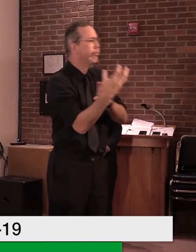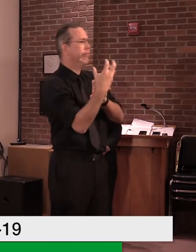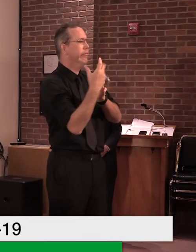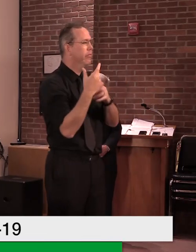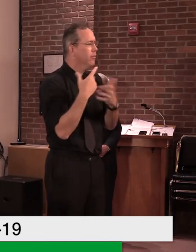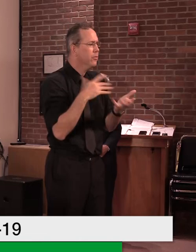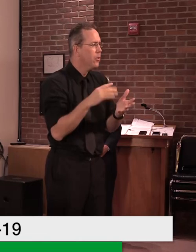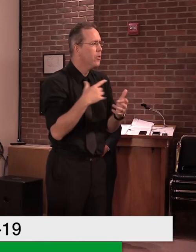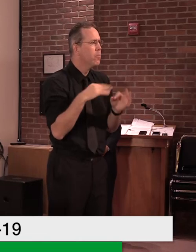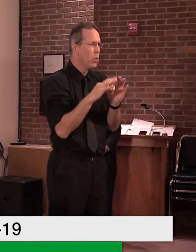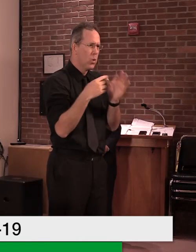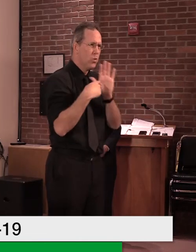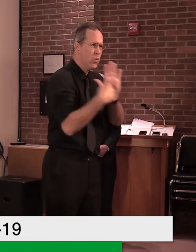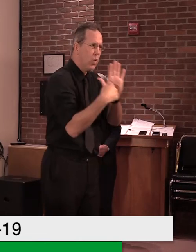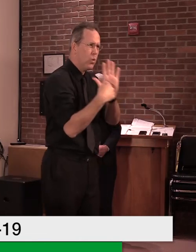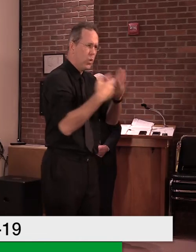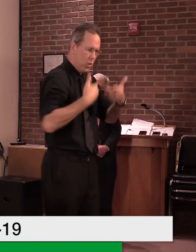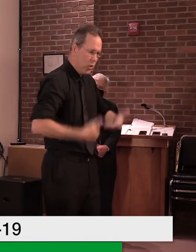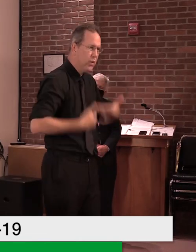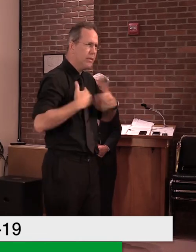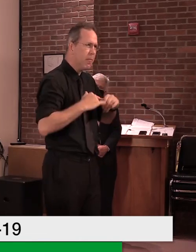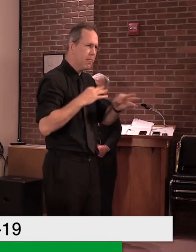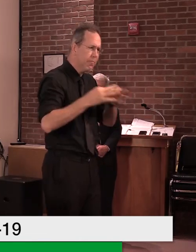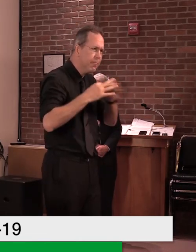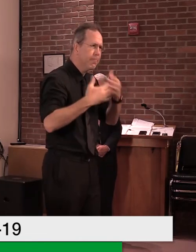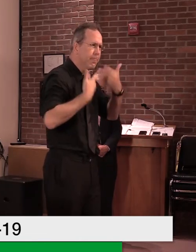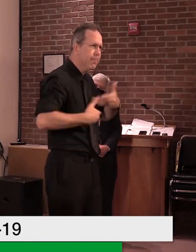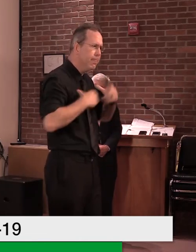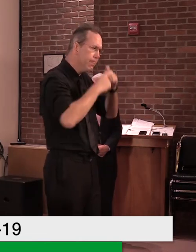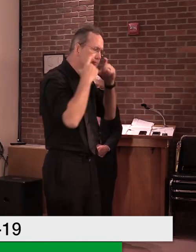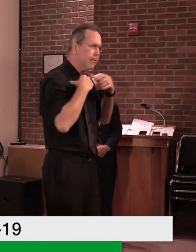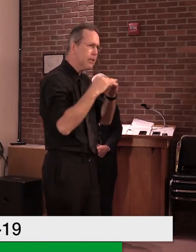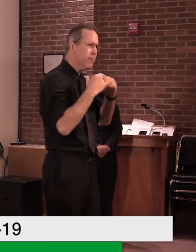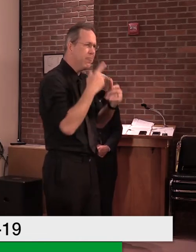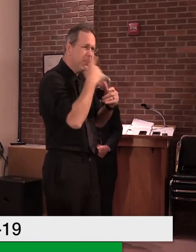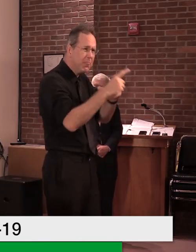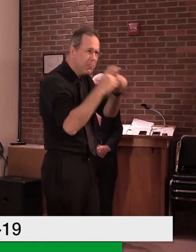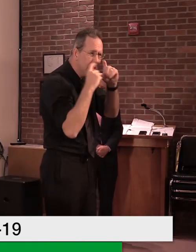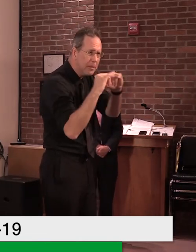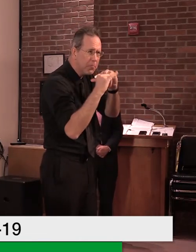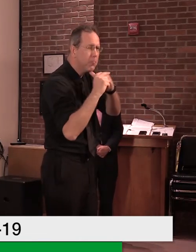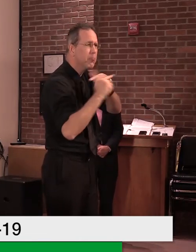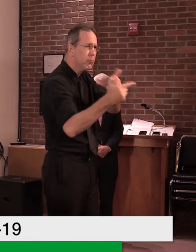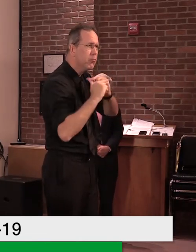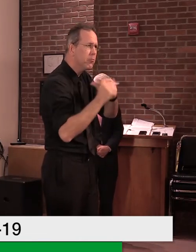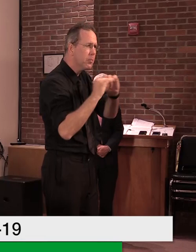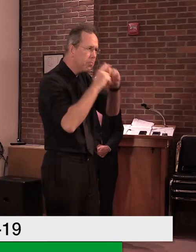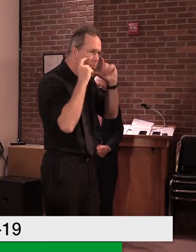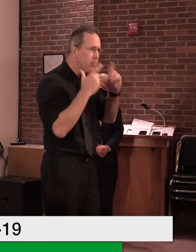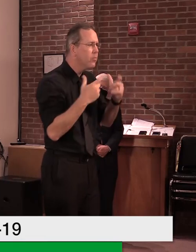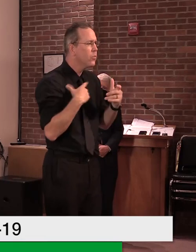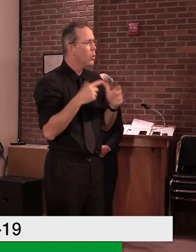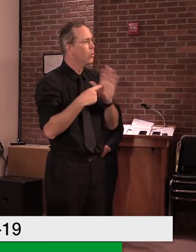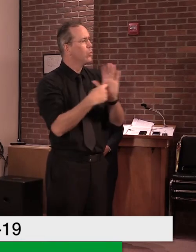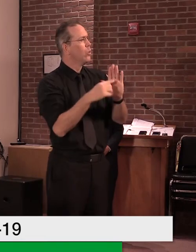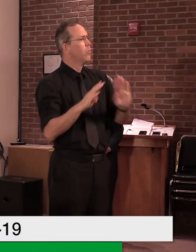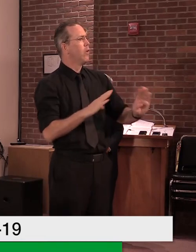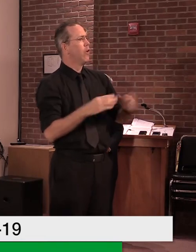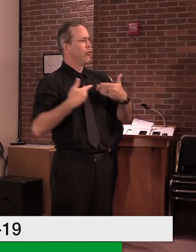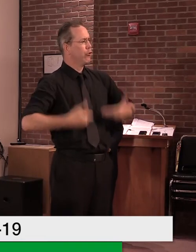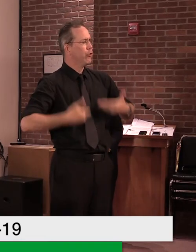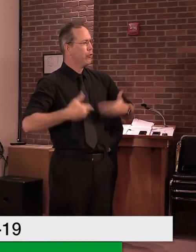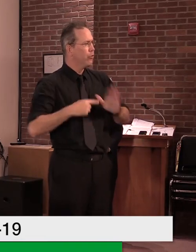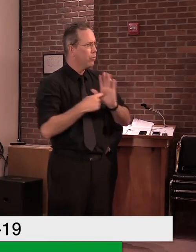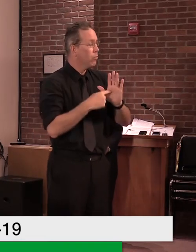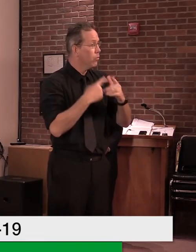by leading by example and educating, that you have far better results. And I think that's